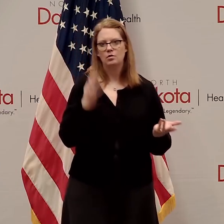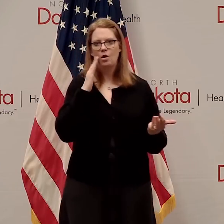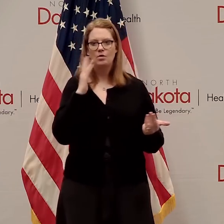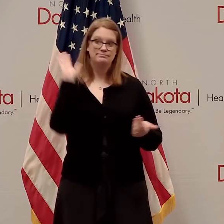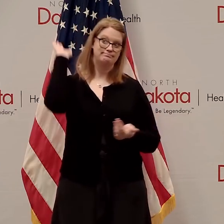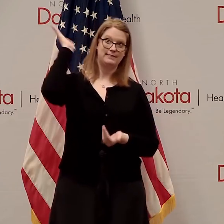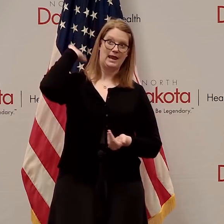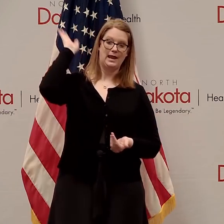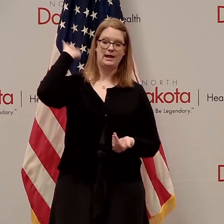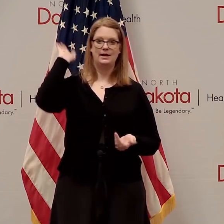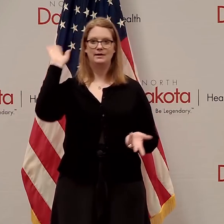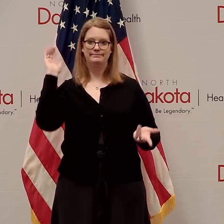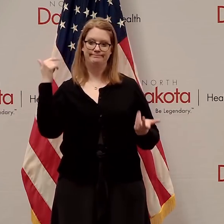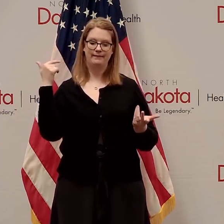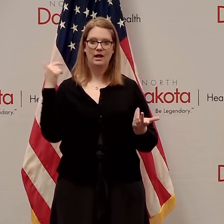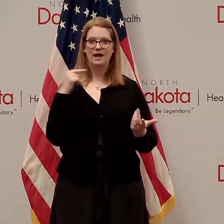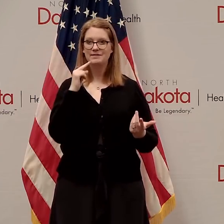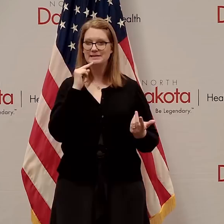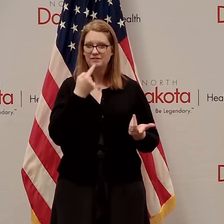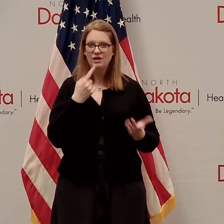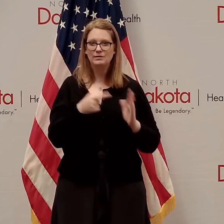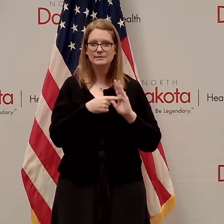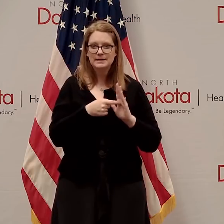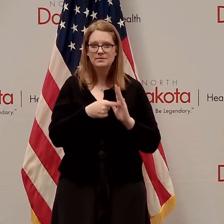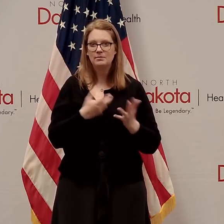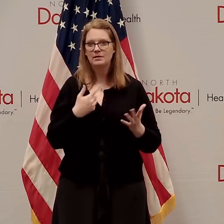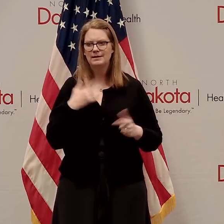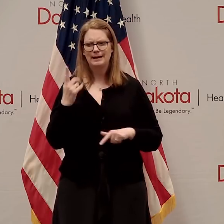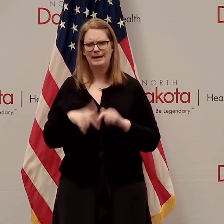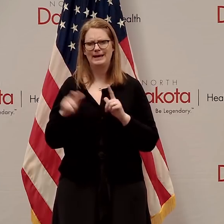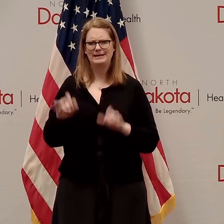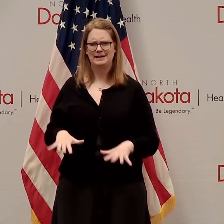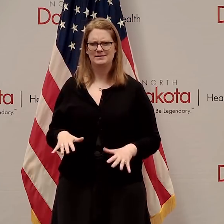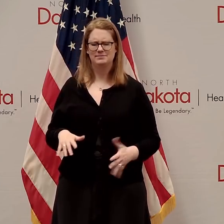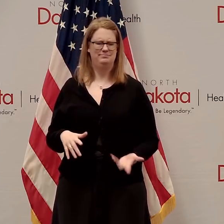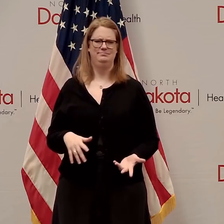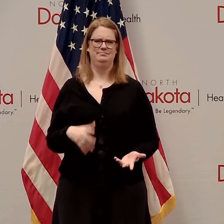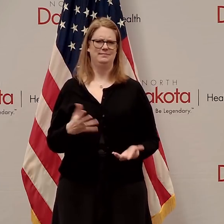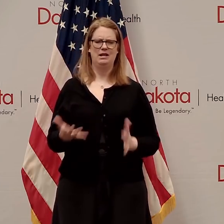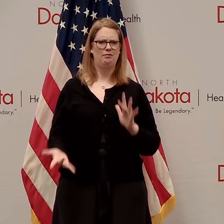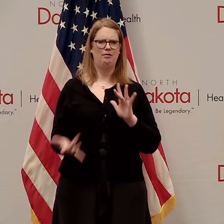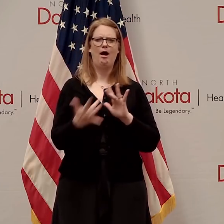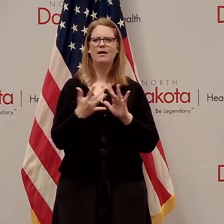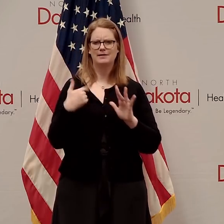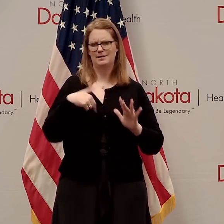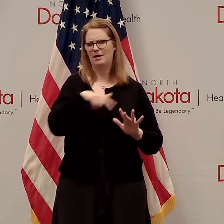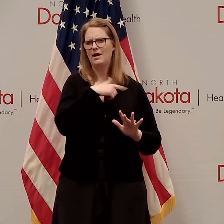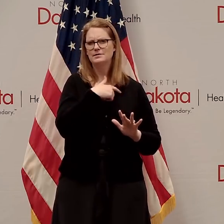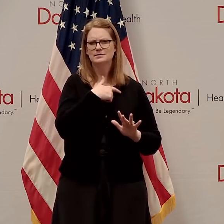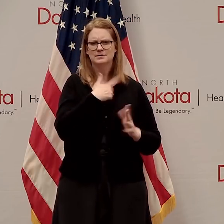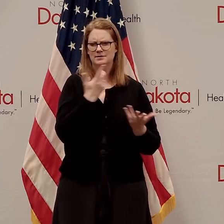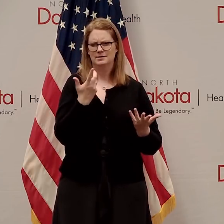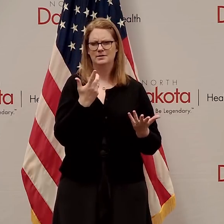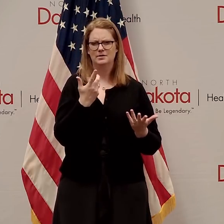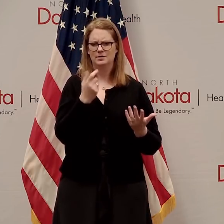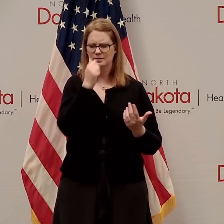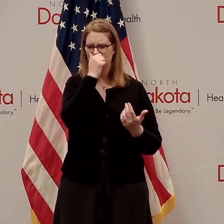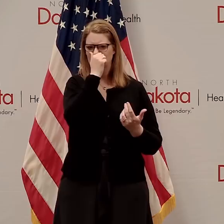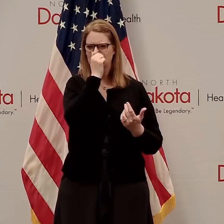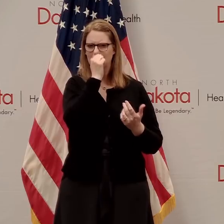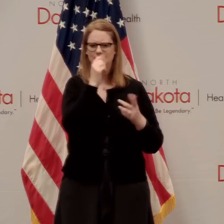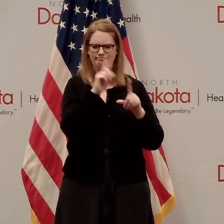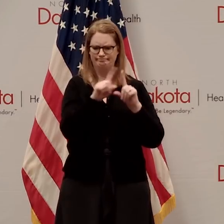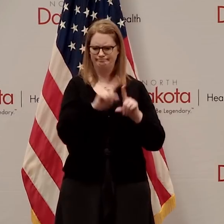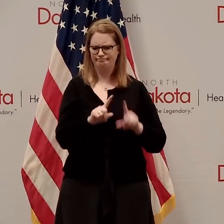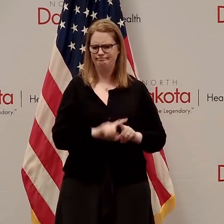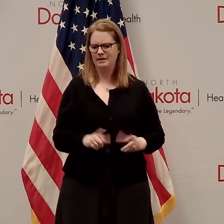I've got severe symptoms and I wasn't able to get a test, please contact us through all the varieties